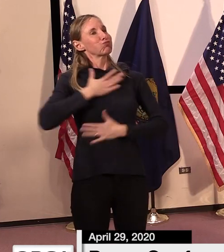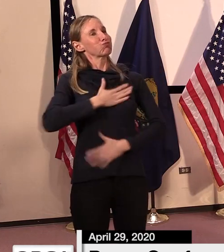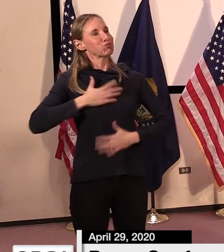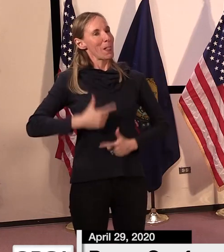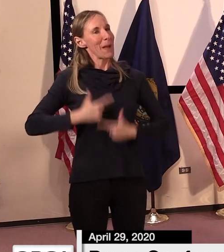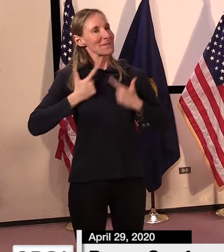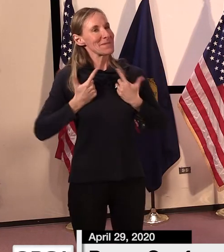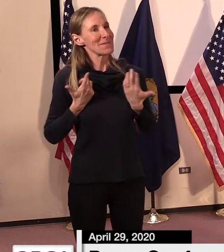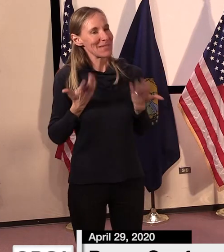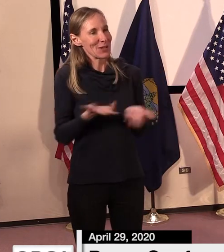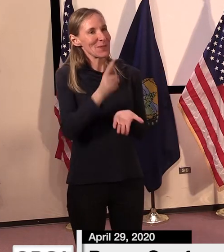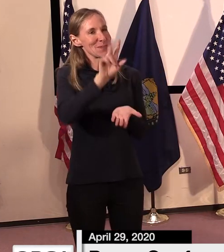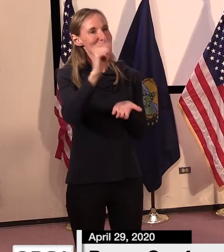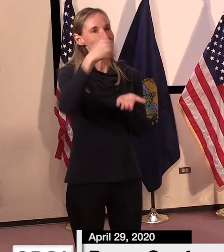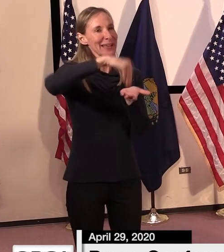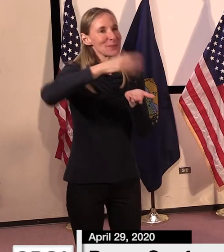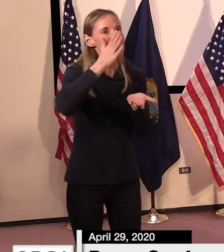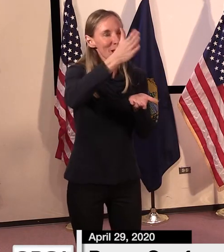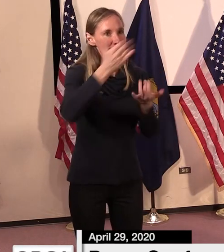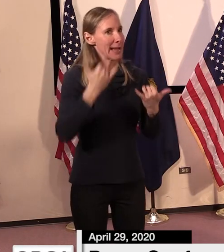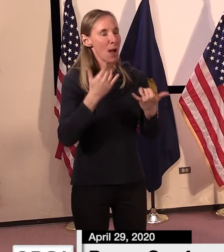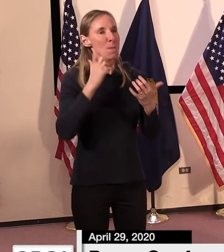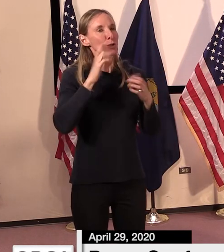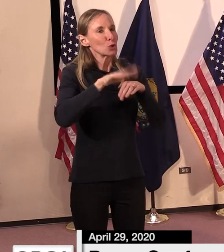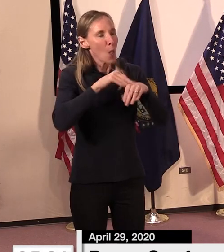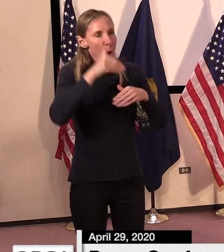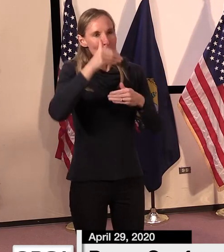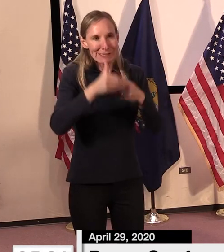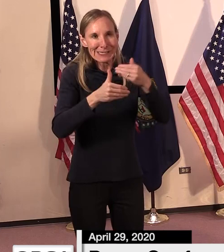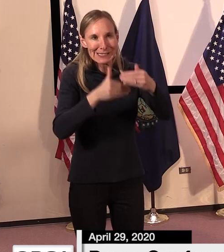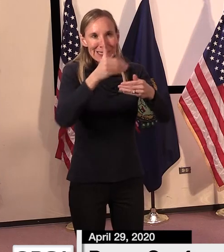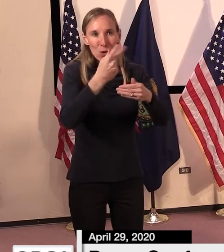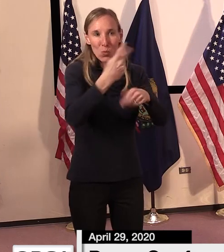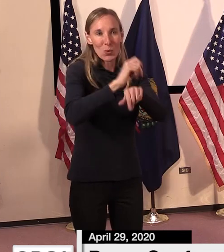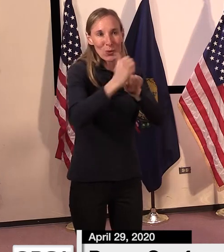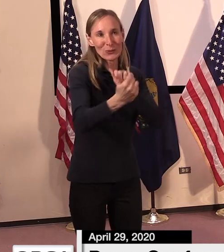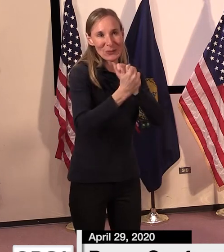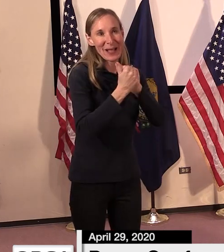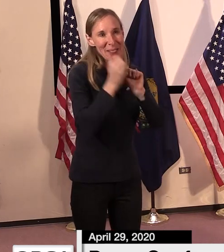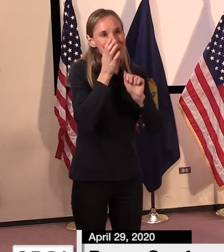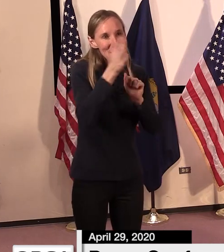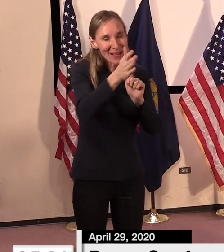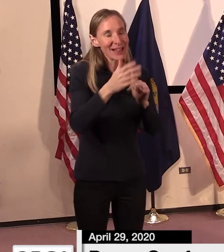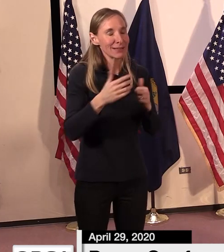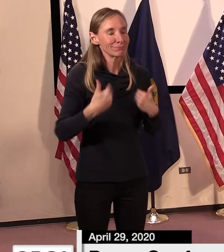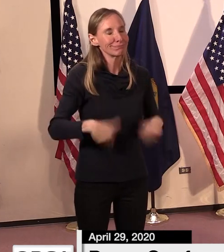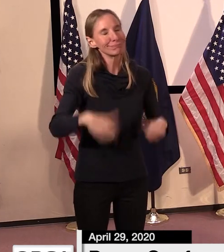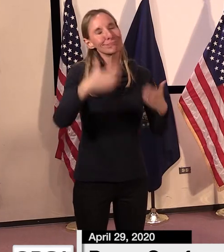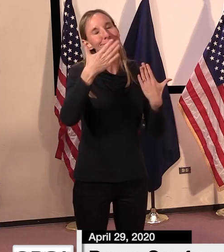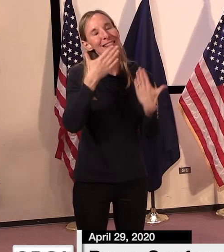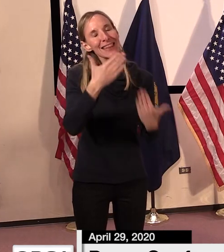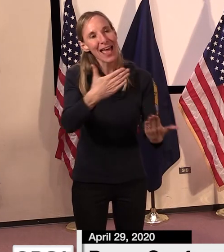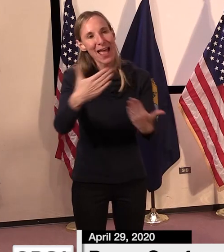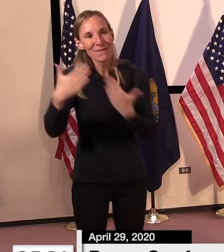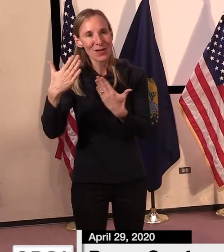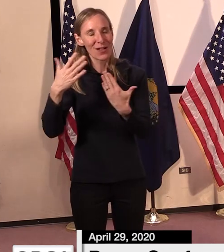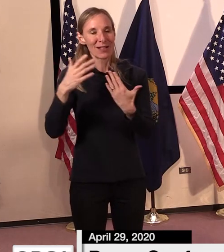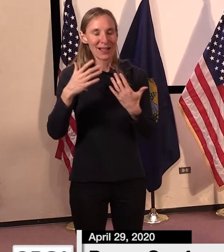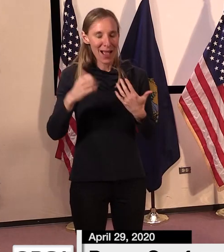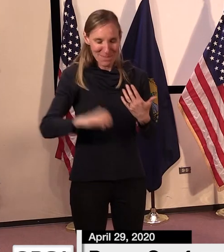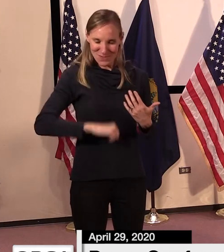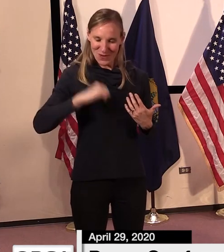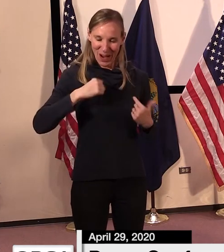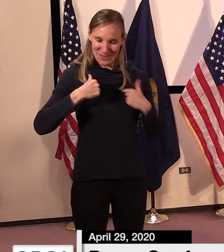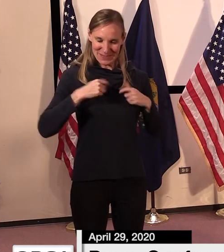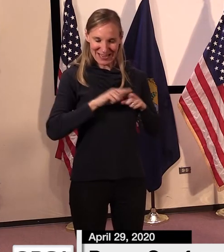We have done and will continue to do this together, and I could not be more thankful and more proud to be a